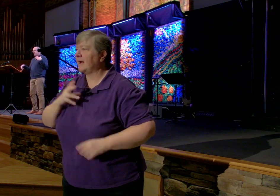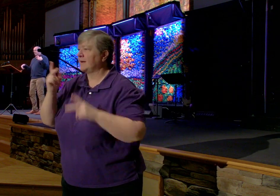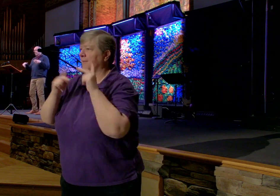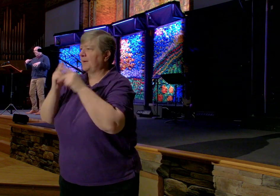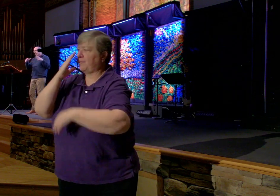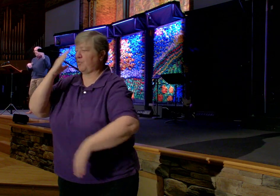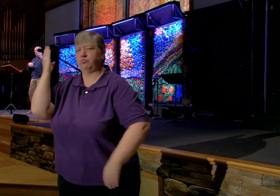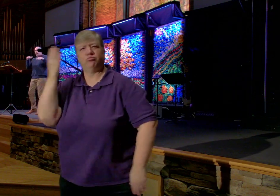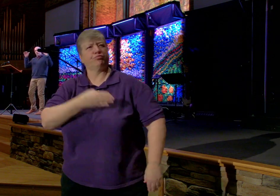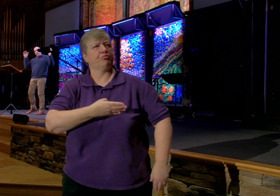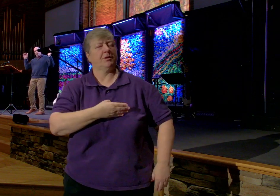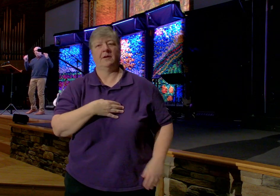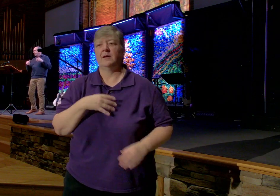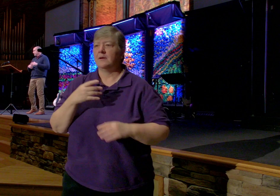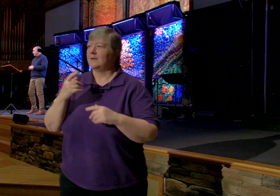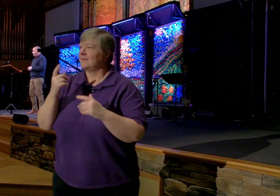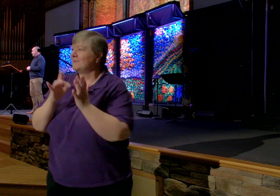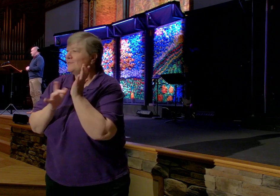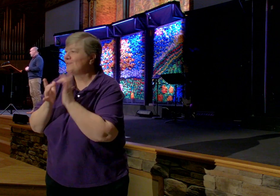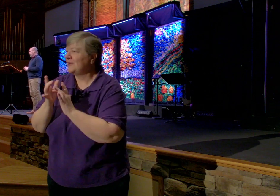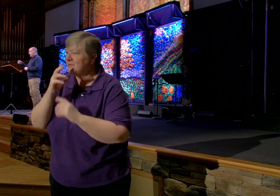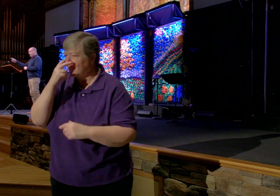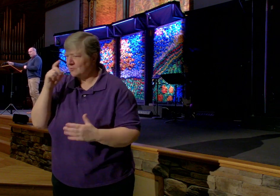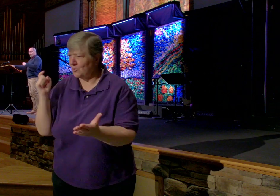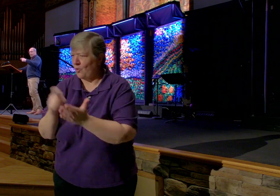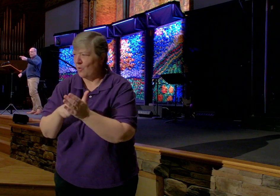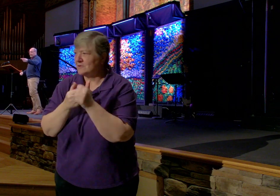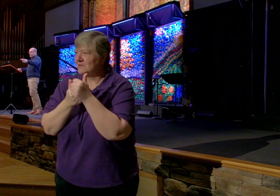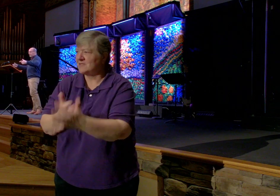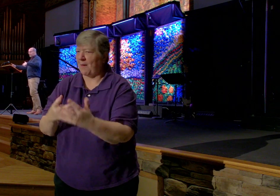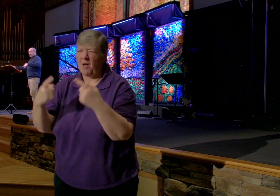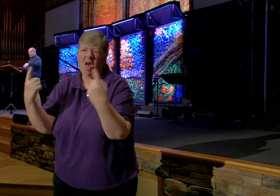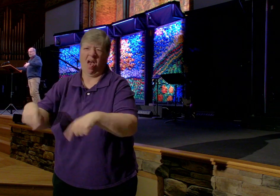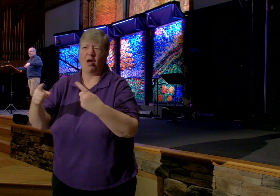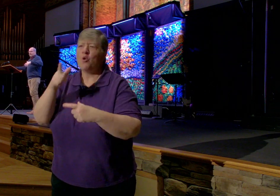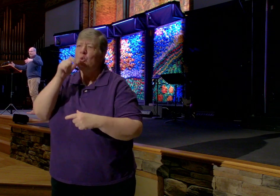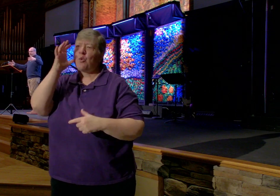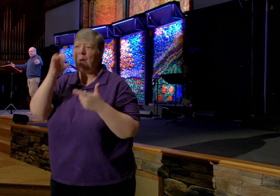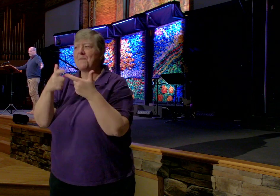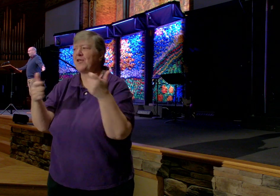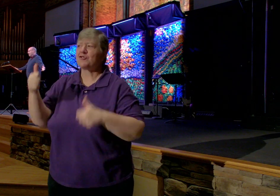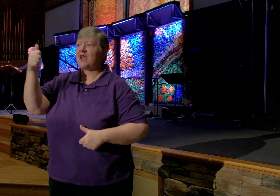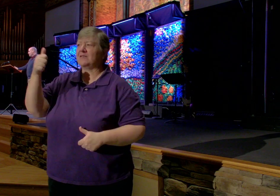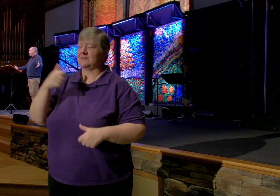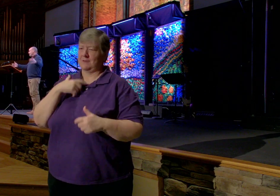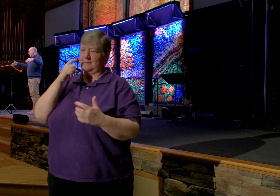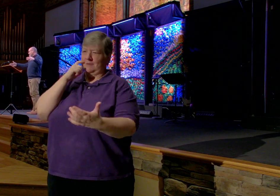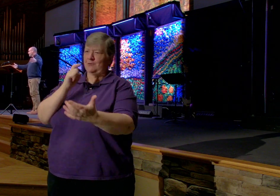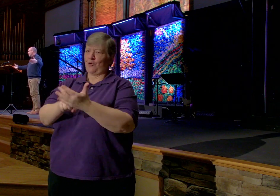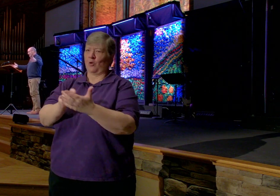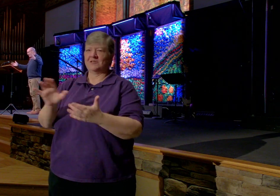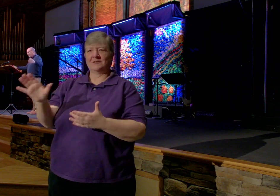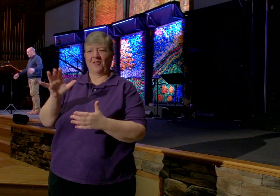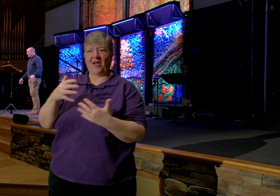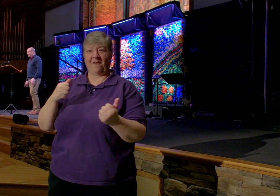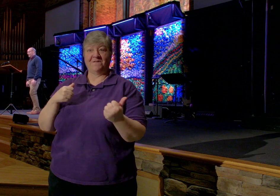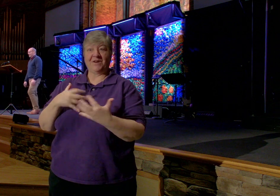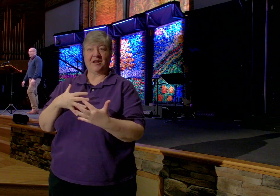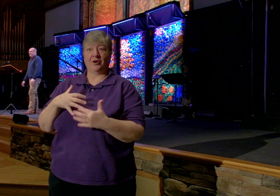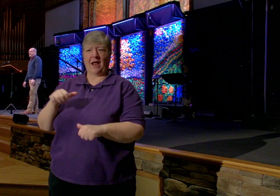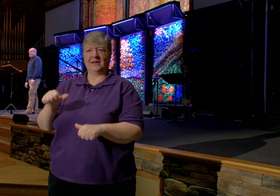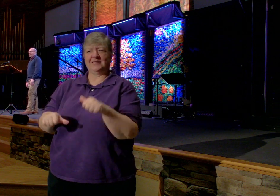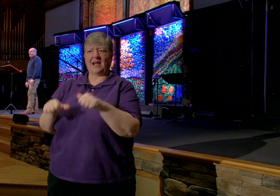noticed when his disciples were arguing about who's going to be the greatest. He noticed their fears and their doubts. Sometimes they probably wished he wouldn't